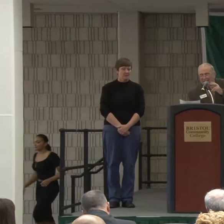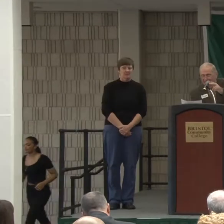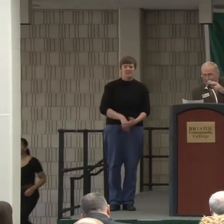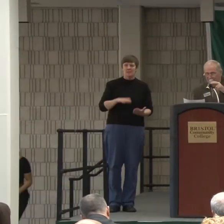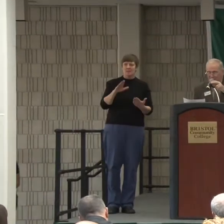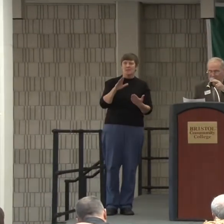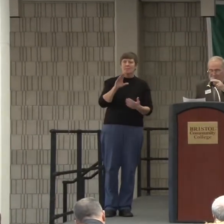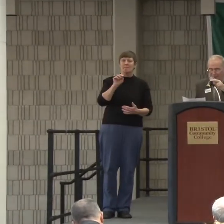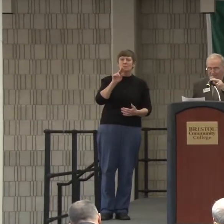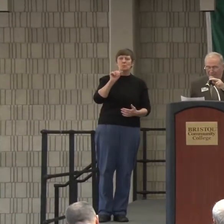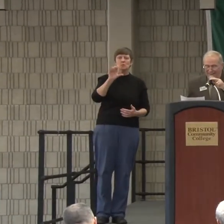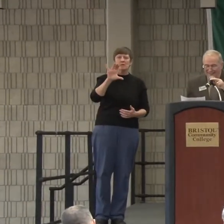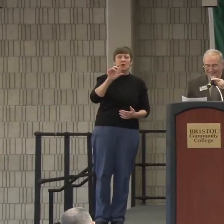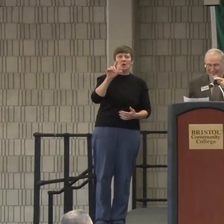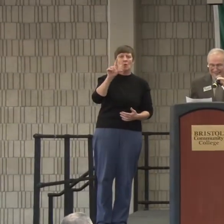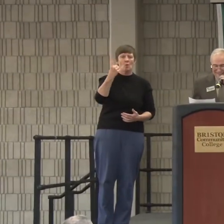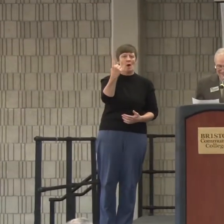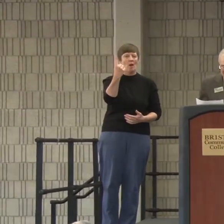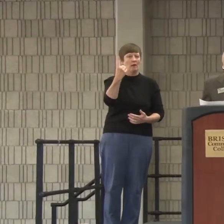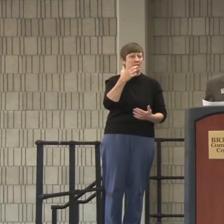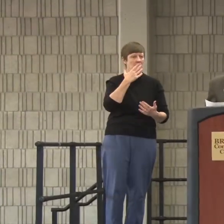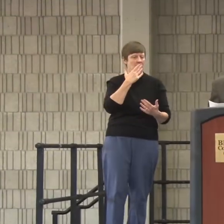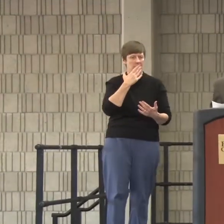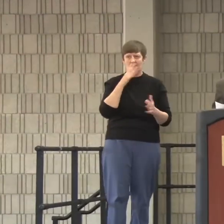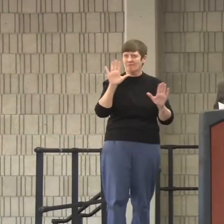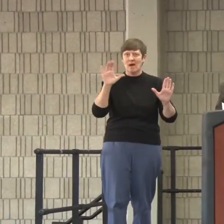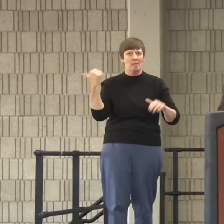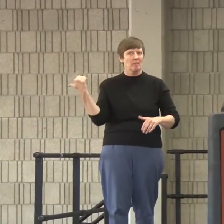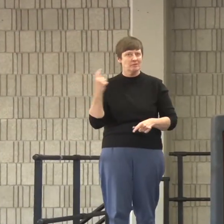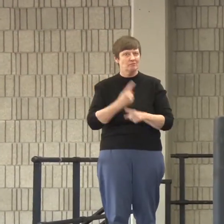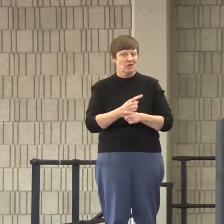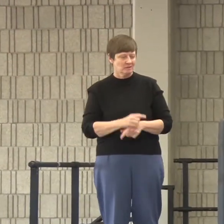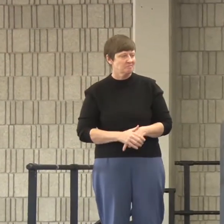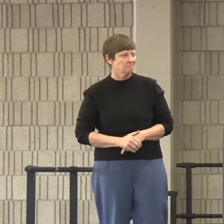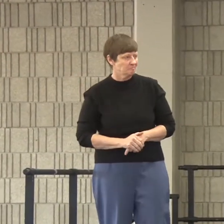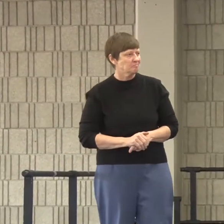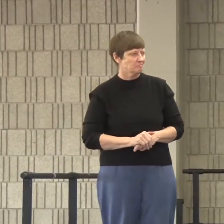Music won, ladies and gentlemen. They're fabulous. Yeah.